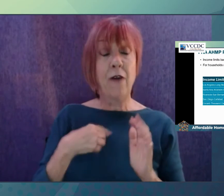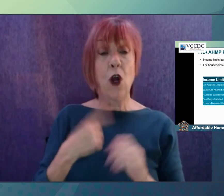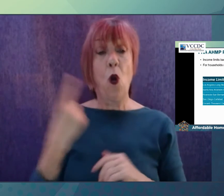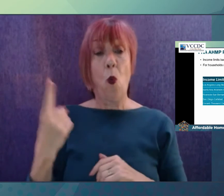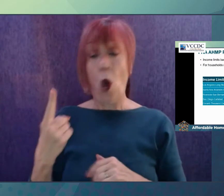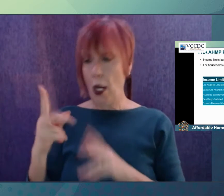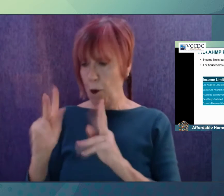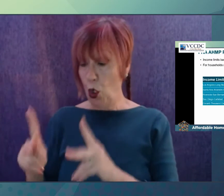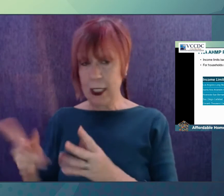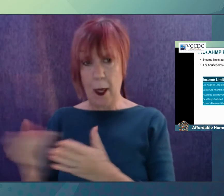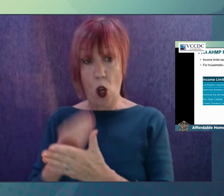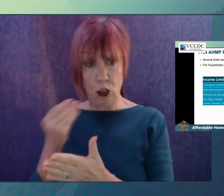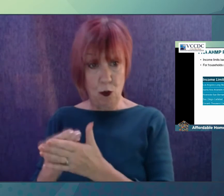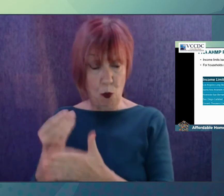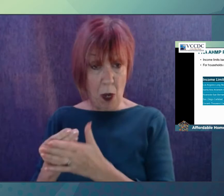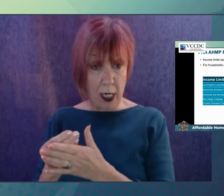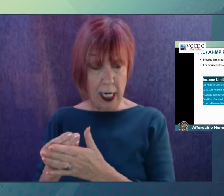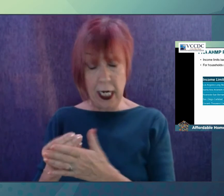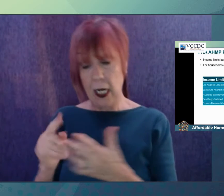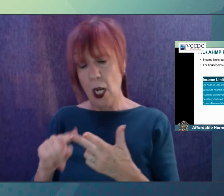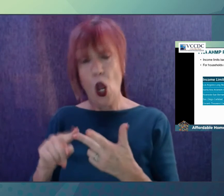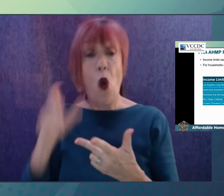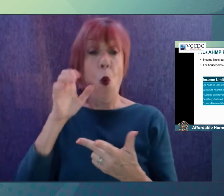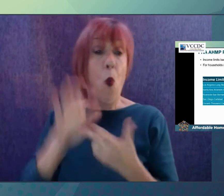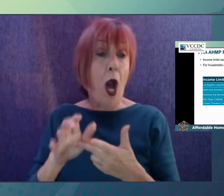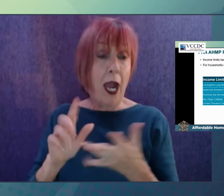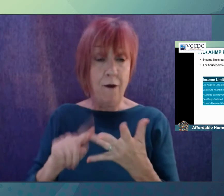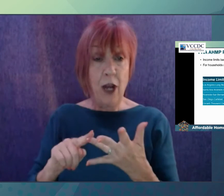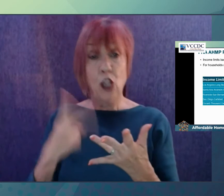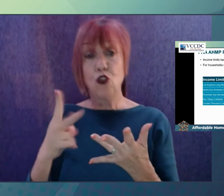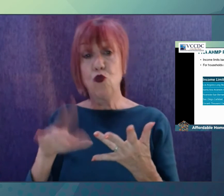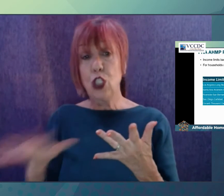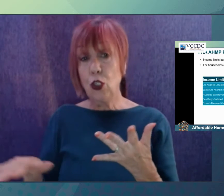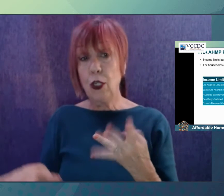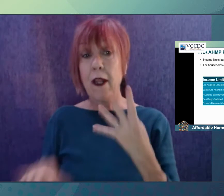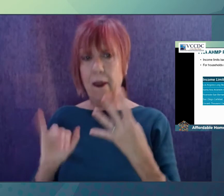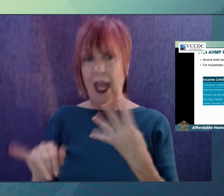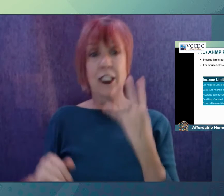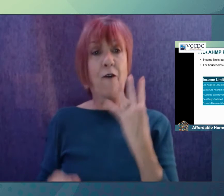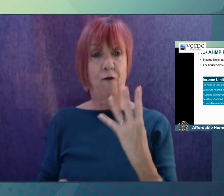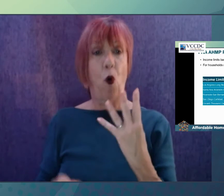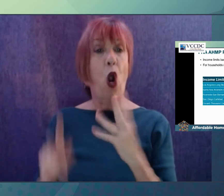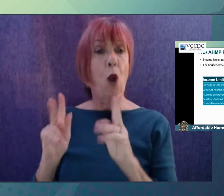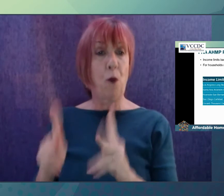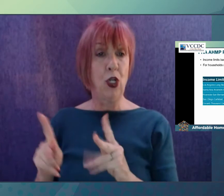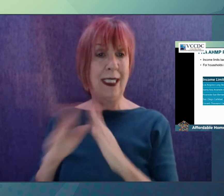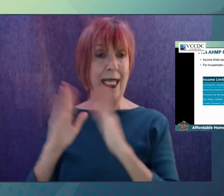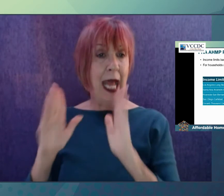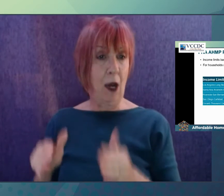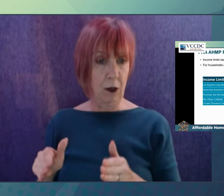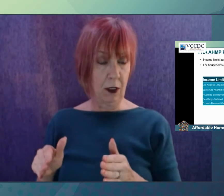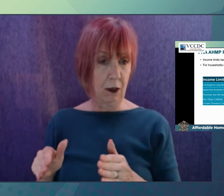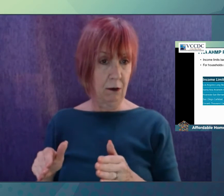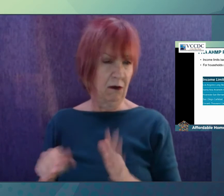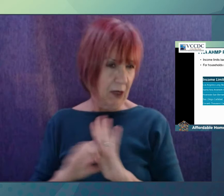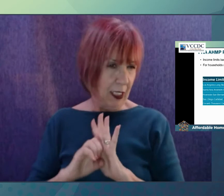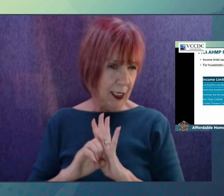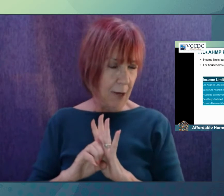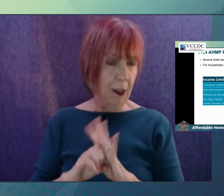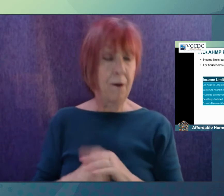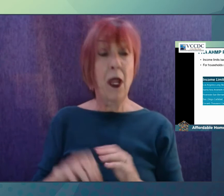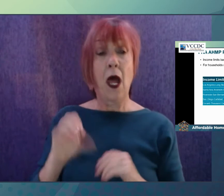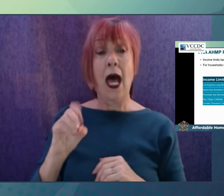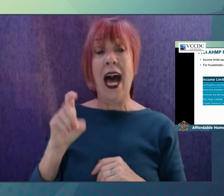earner and then a spouse and two children, that would be a 4-person household, for example. So in